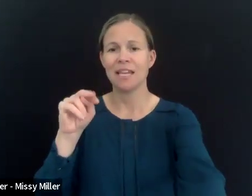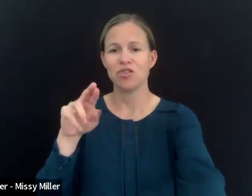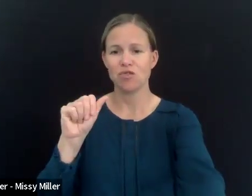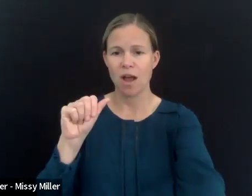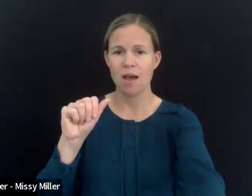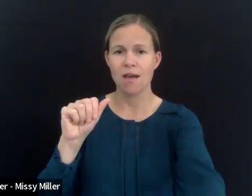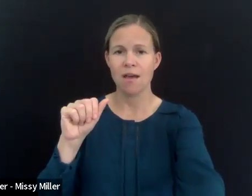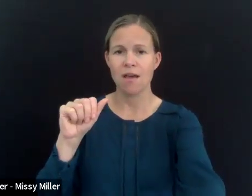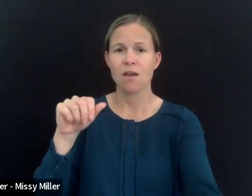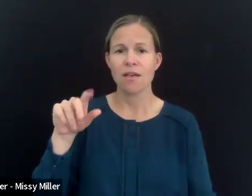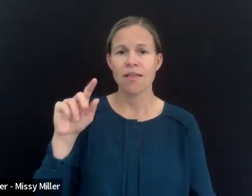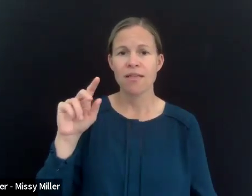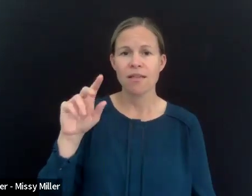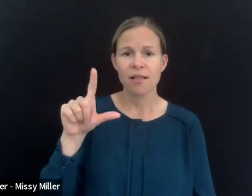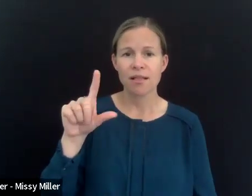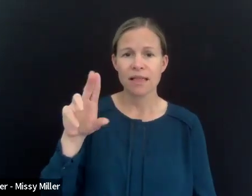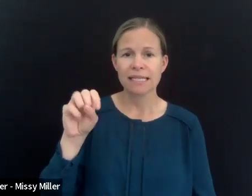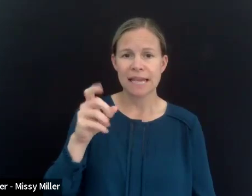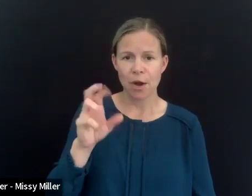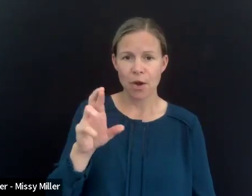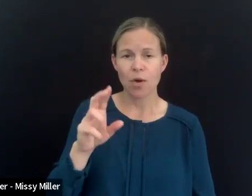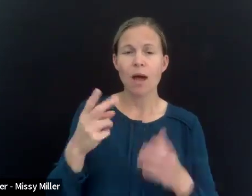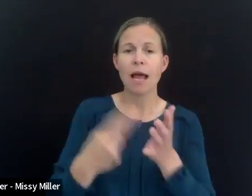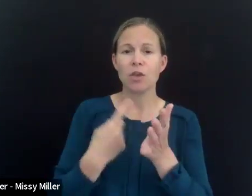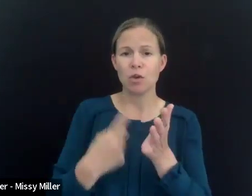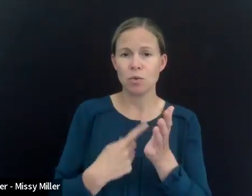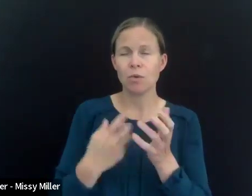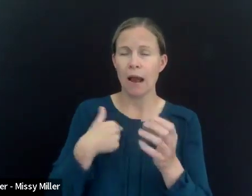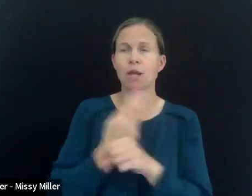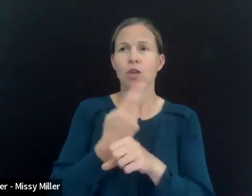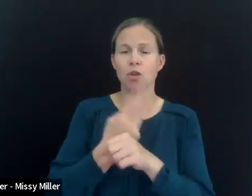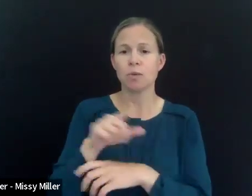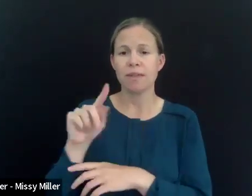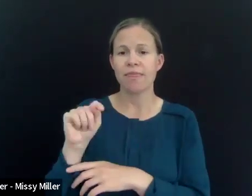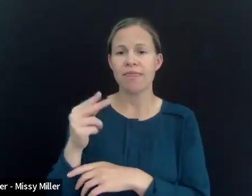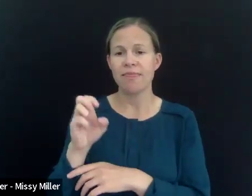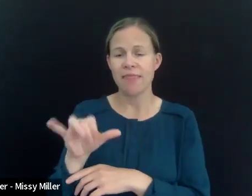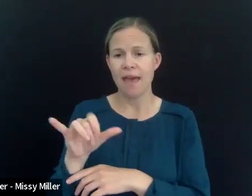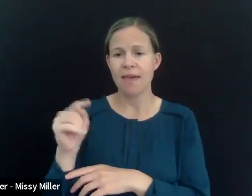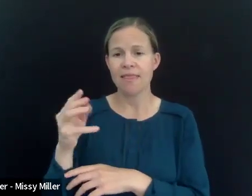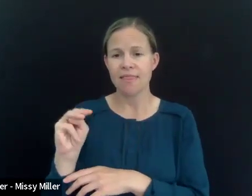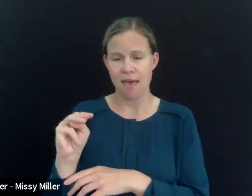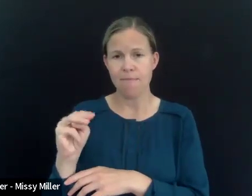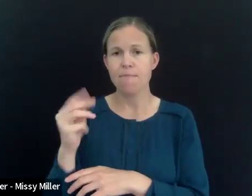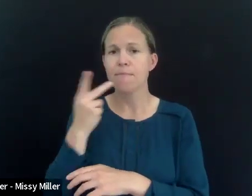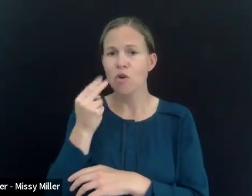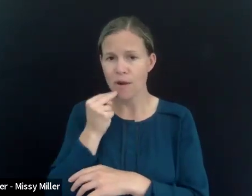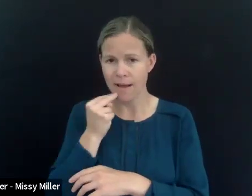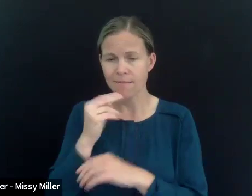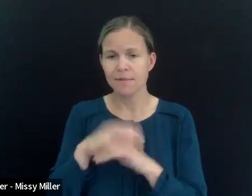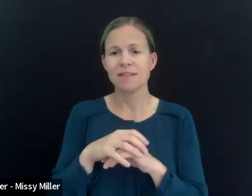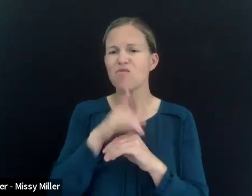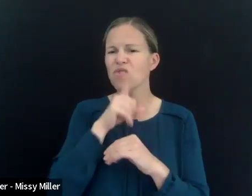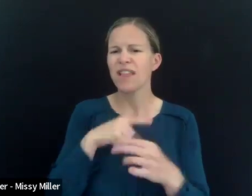the founder and director at Elephant Circle. And there's 4 entry points that are